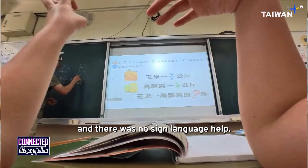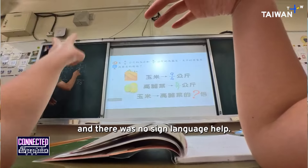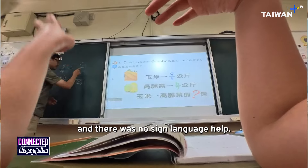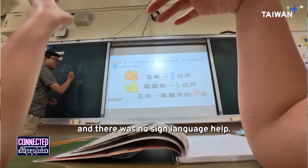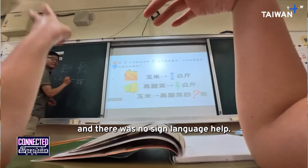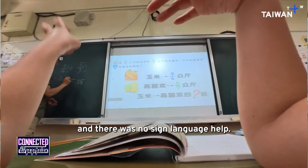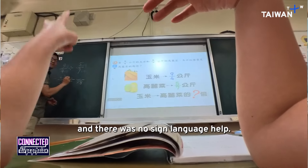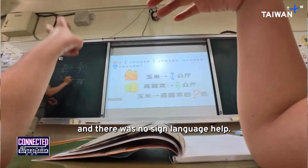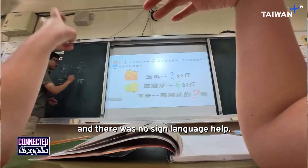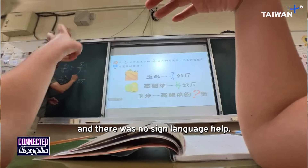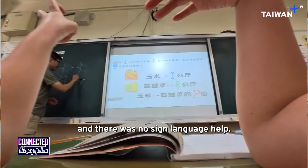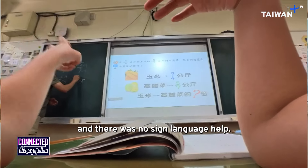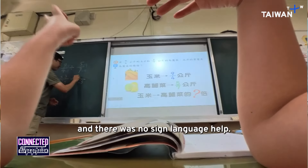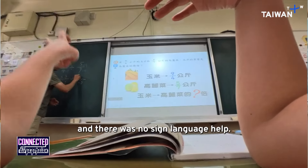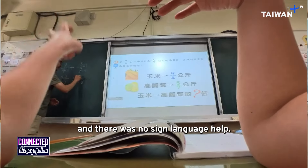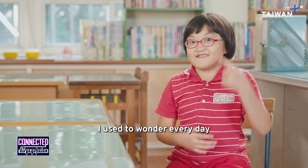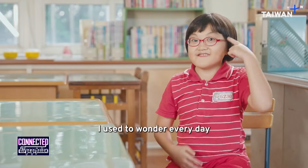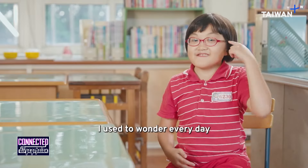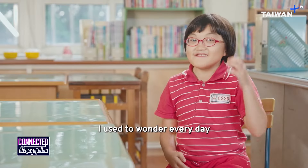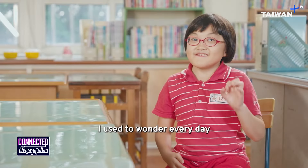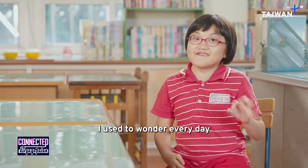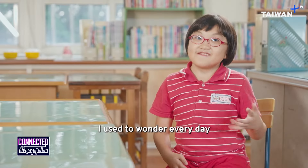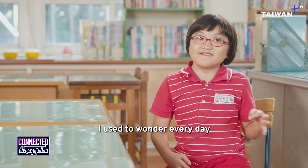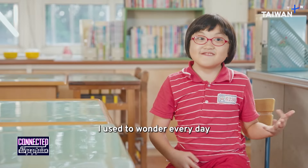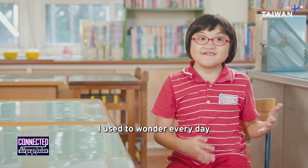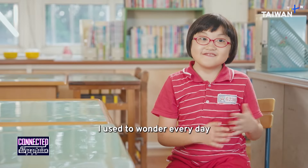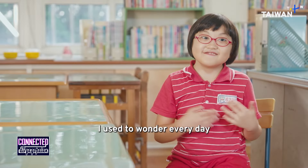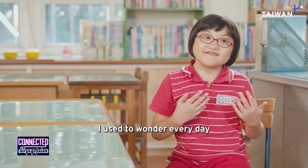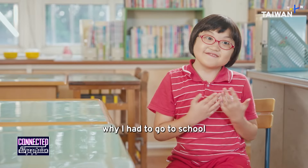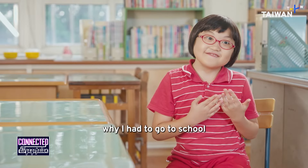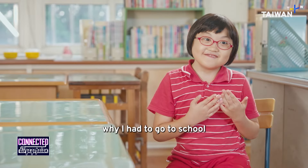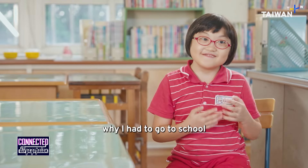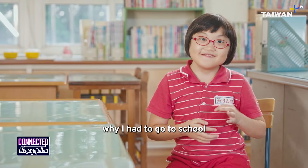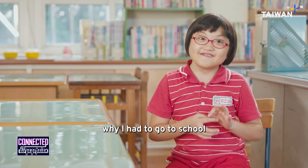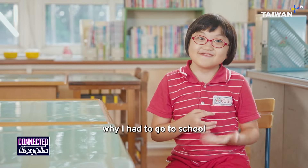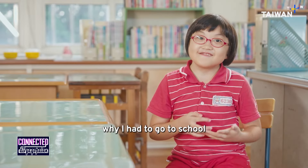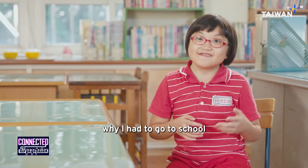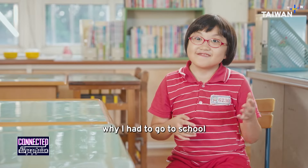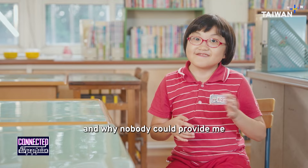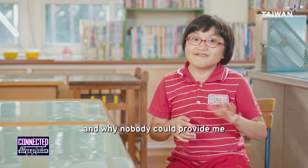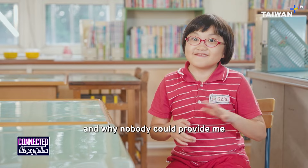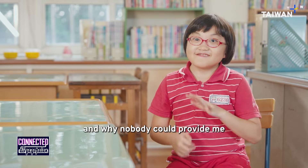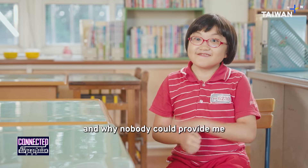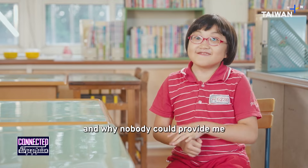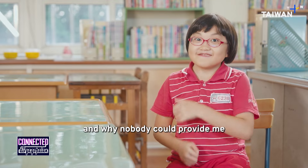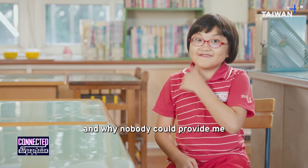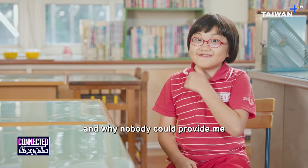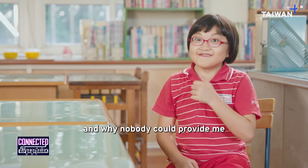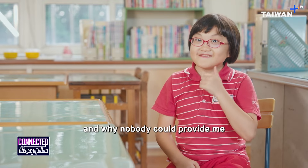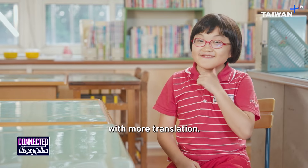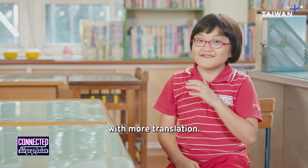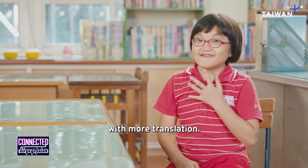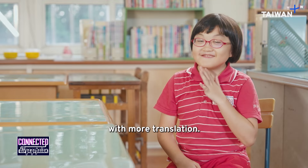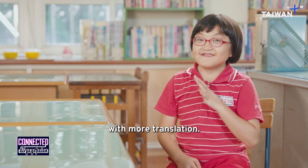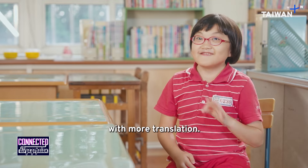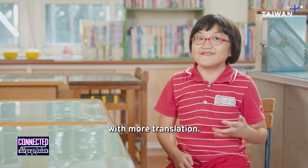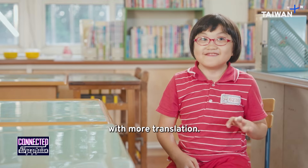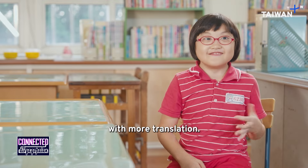was no sign language help. I used to wonder every day why I had to go to school and why nobody could provide me with more translation.